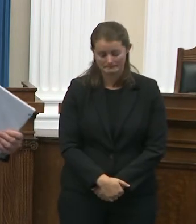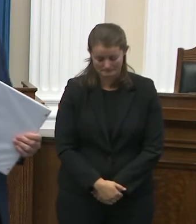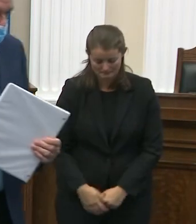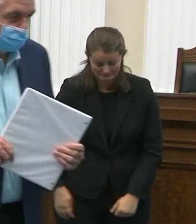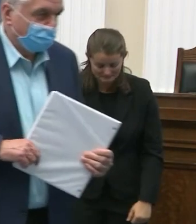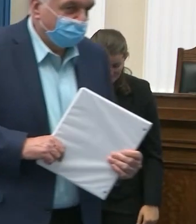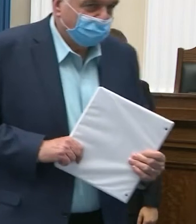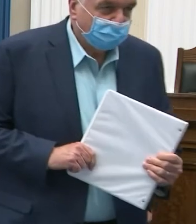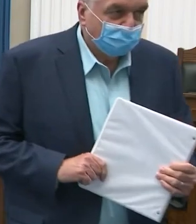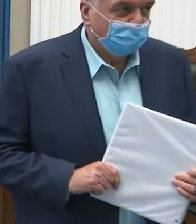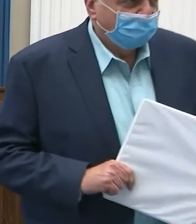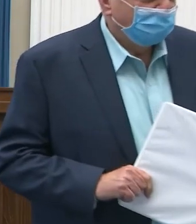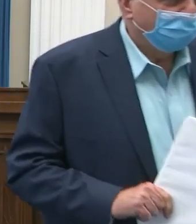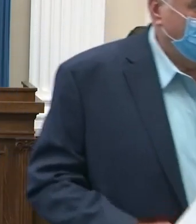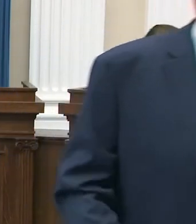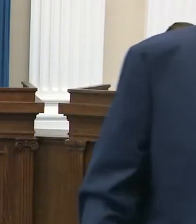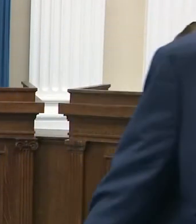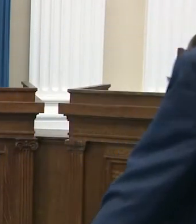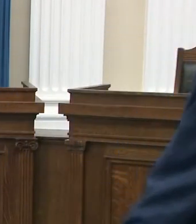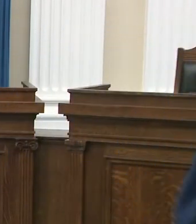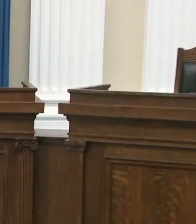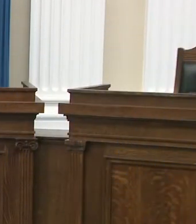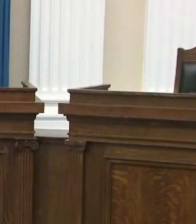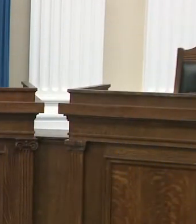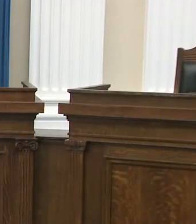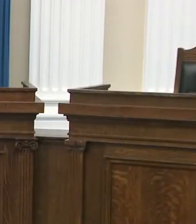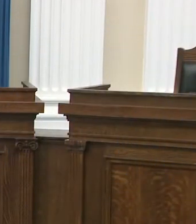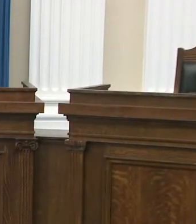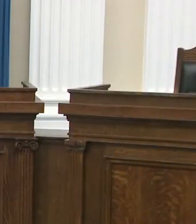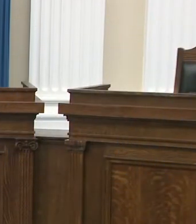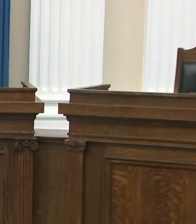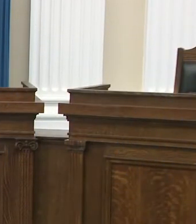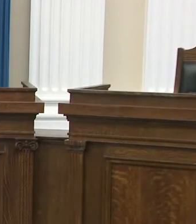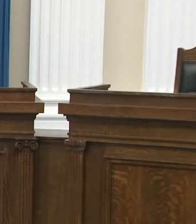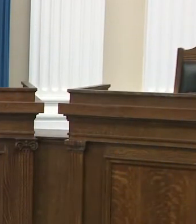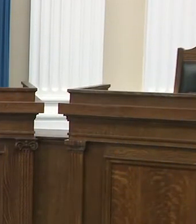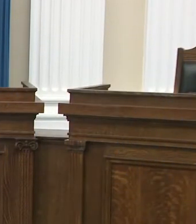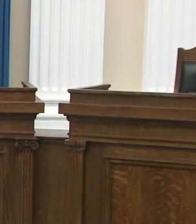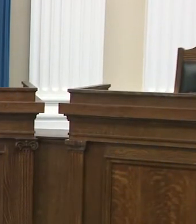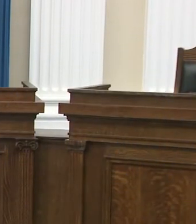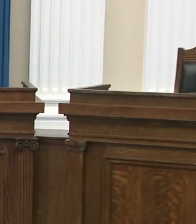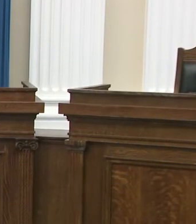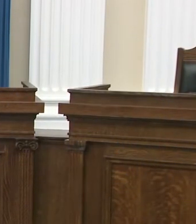Thanks, guys. All right, once again, we were listening in live there.